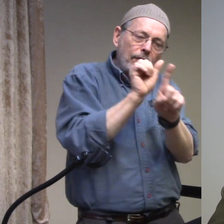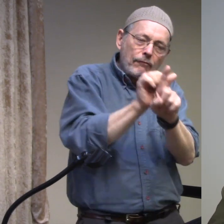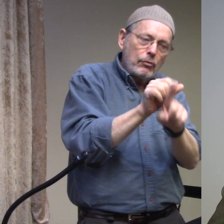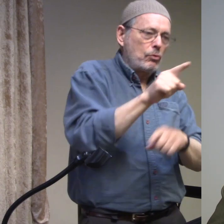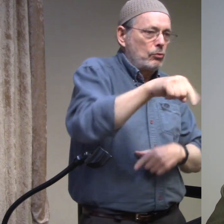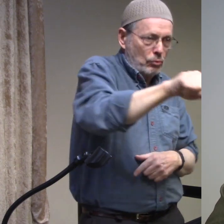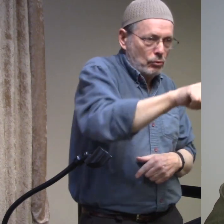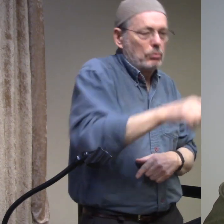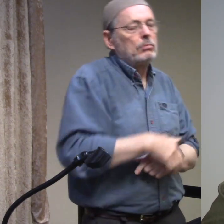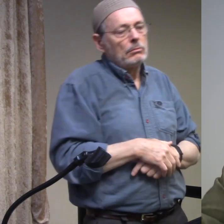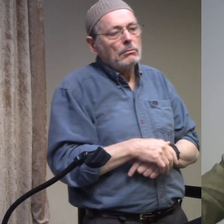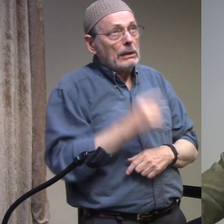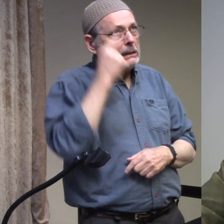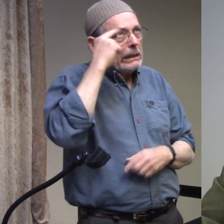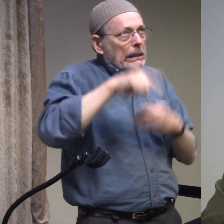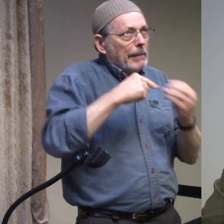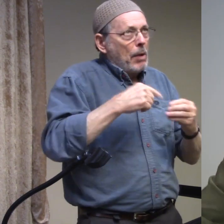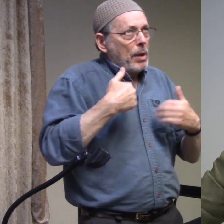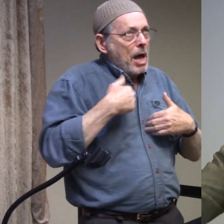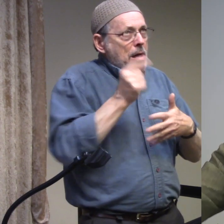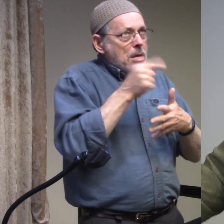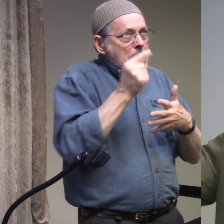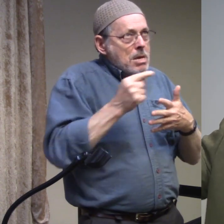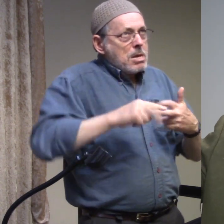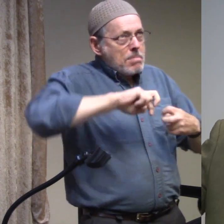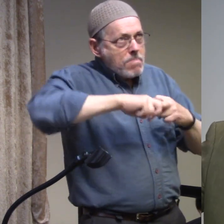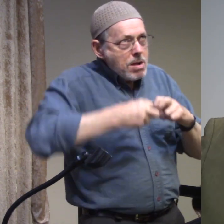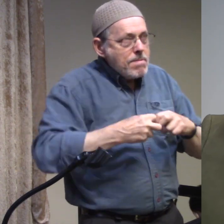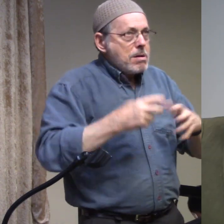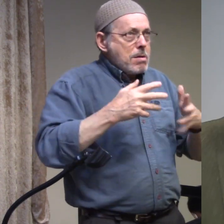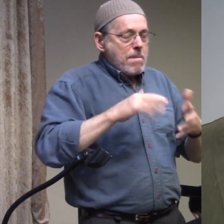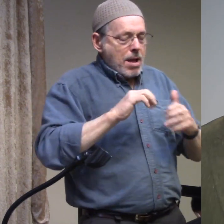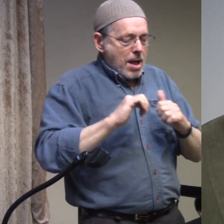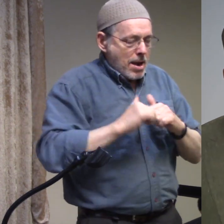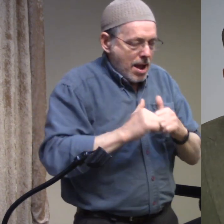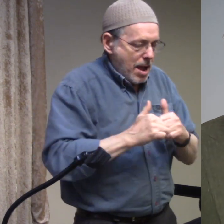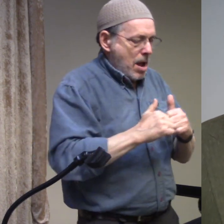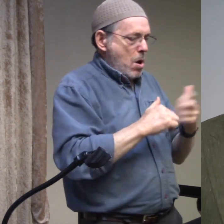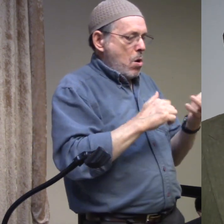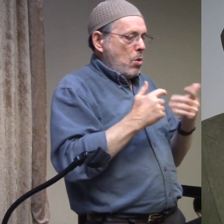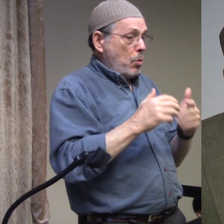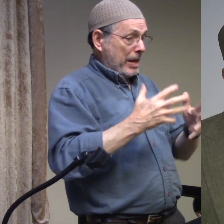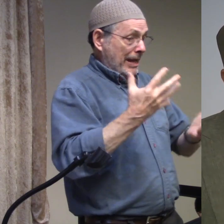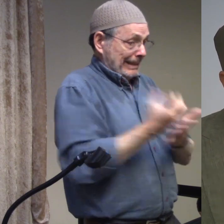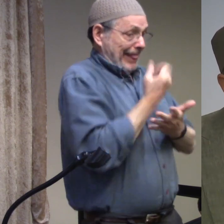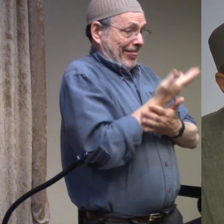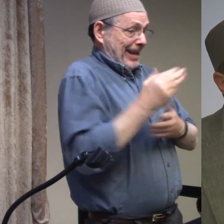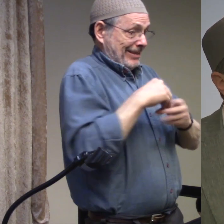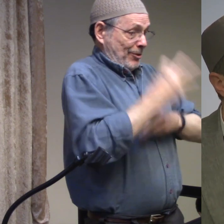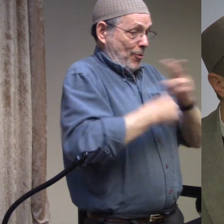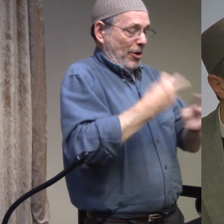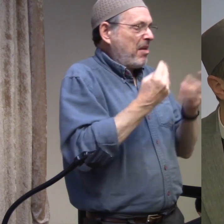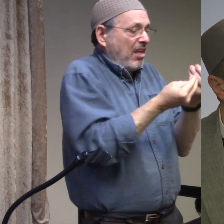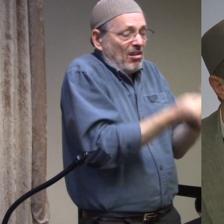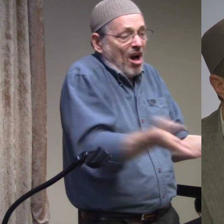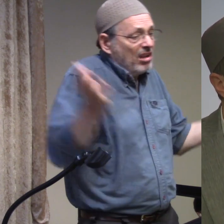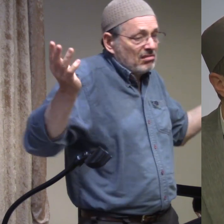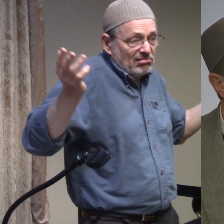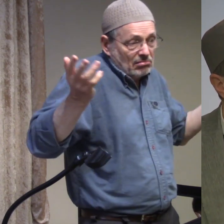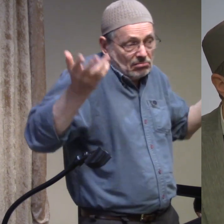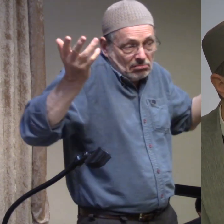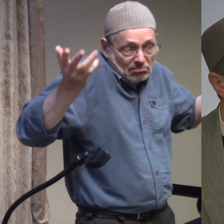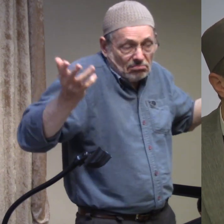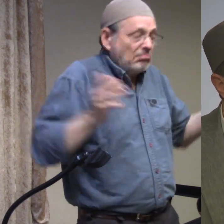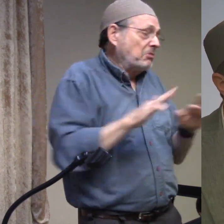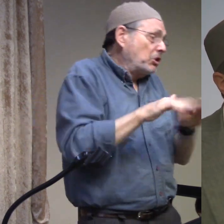problems. And how this dunya takes away this and takes away that. And our children and our